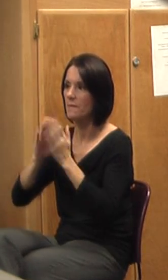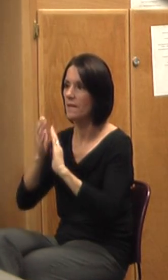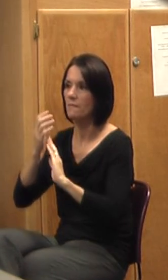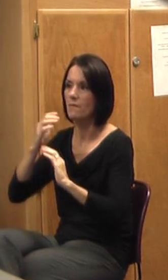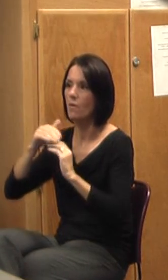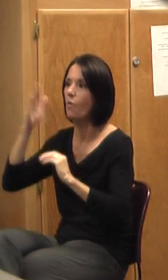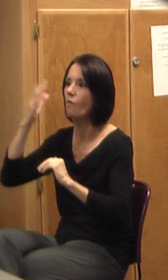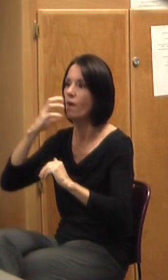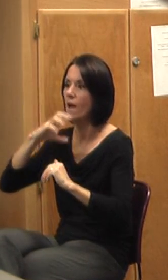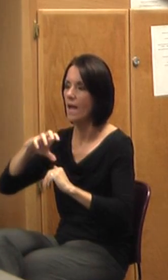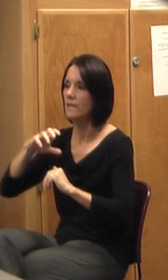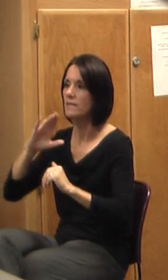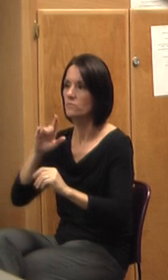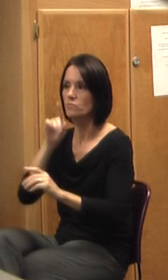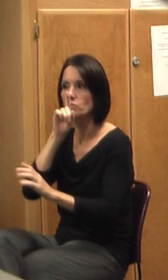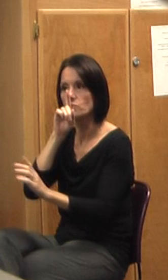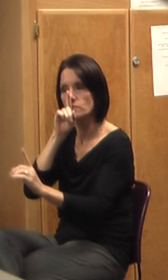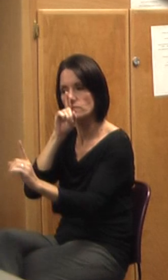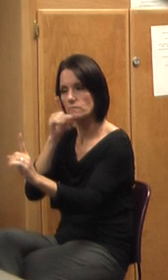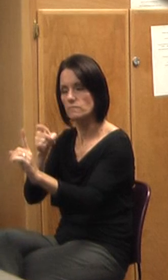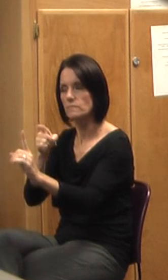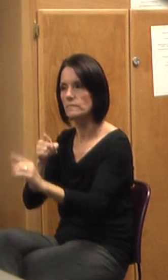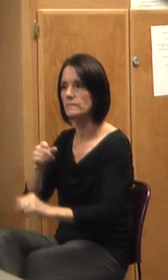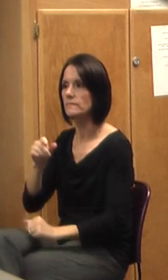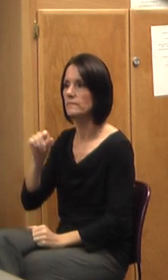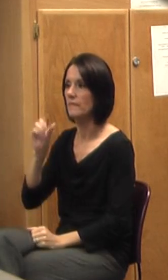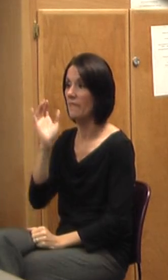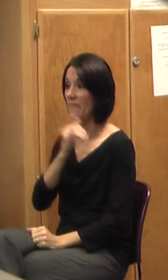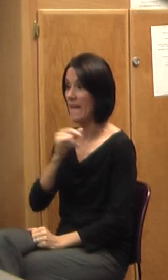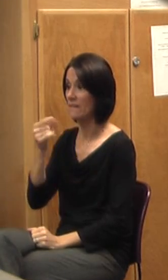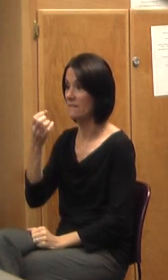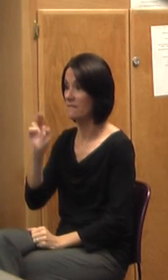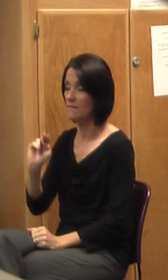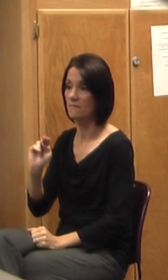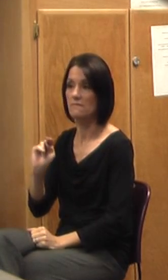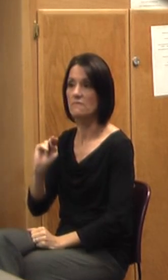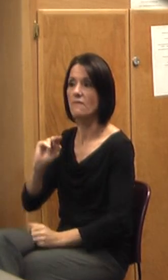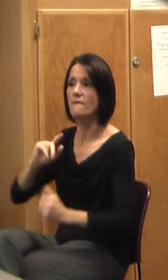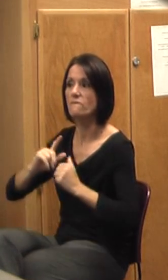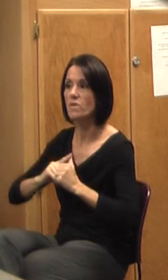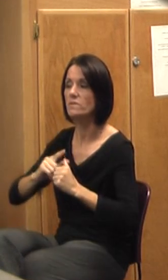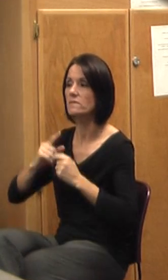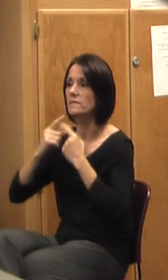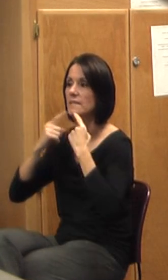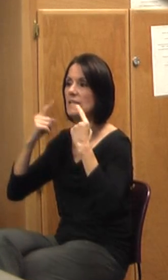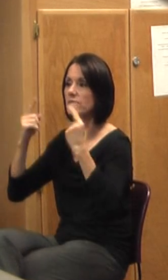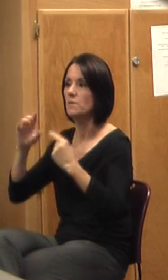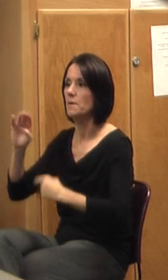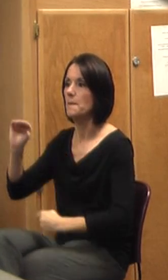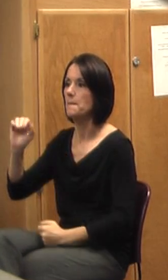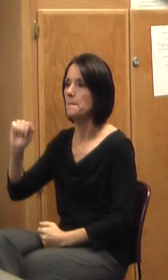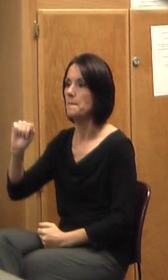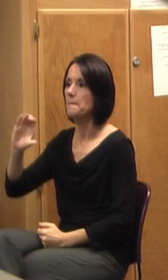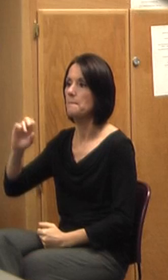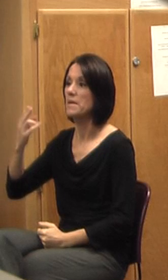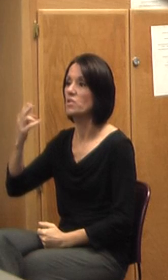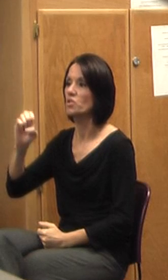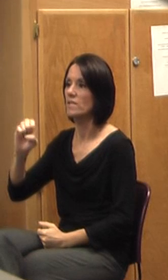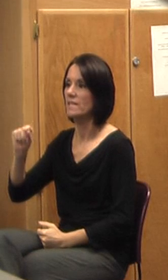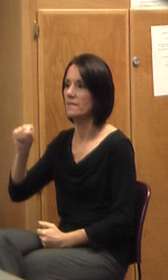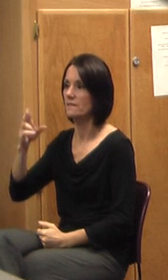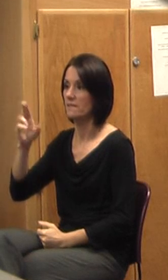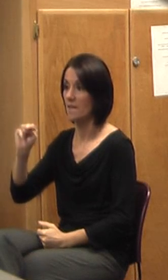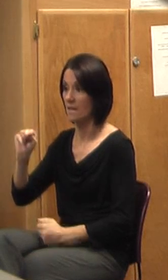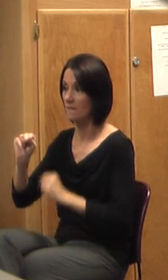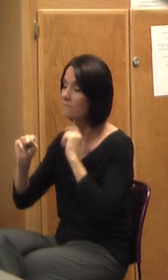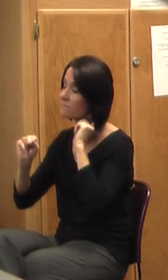it allowed it to be more accurate. The Gatling gun was the first successful machine gun. Richard